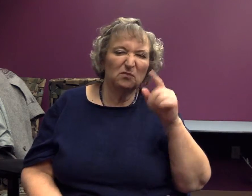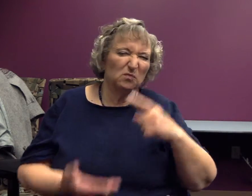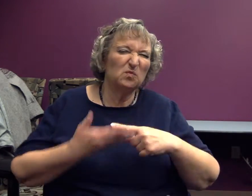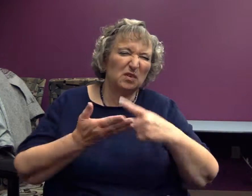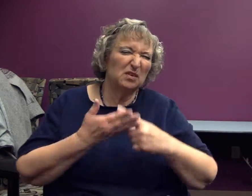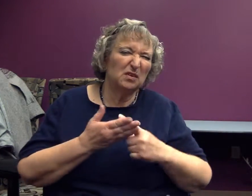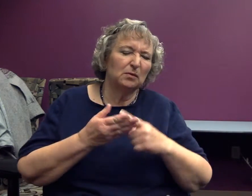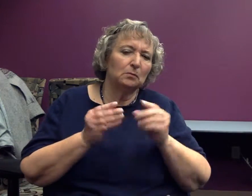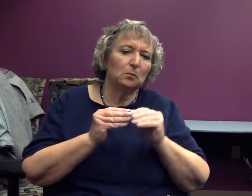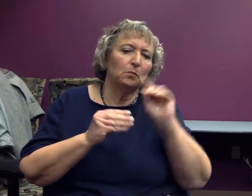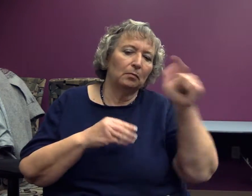a little bit. Next one.